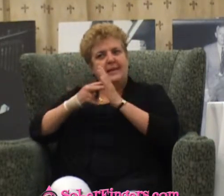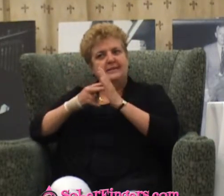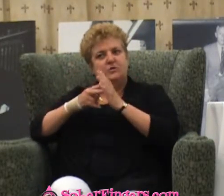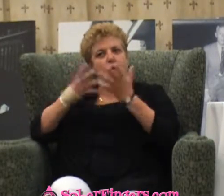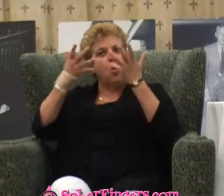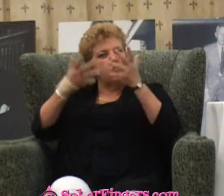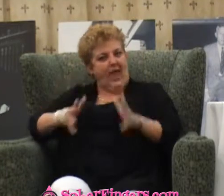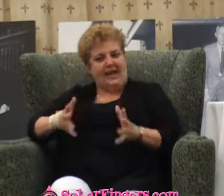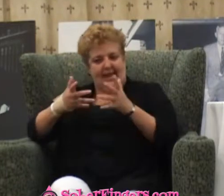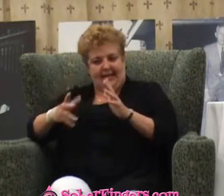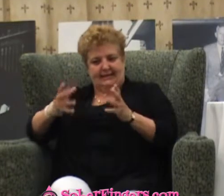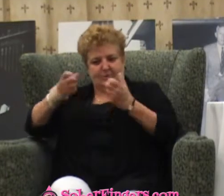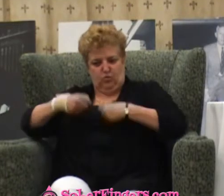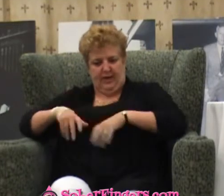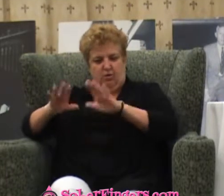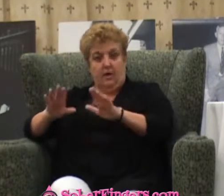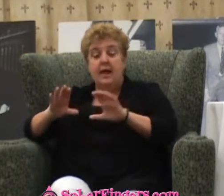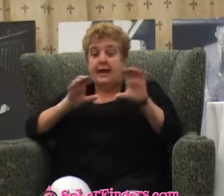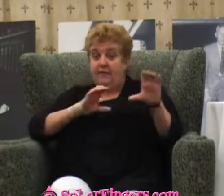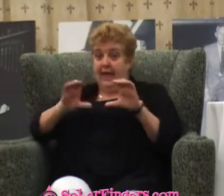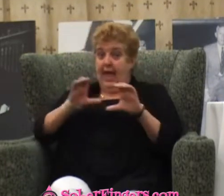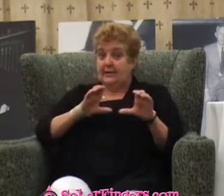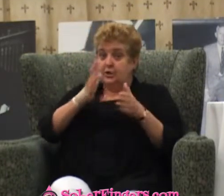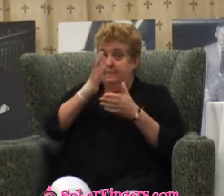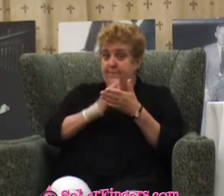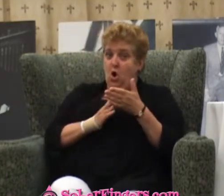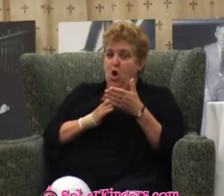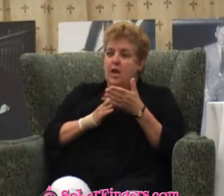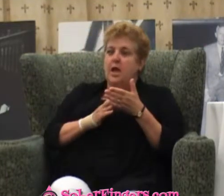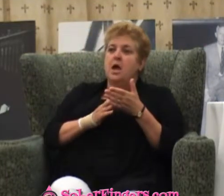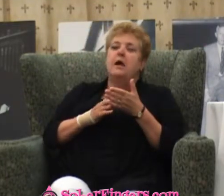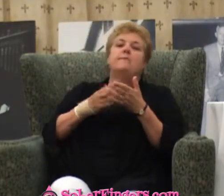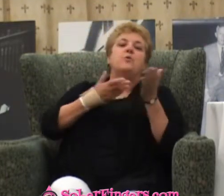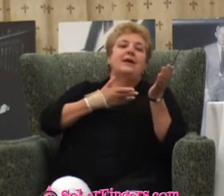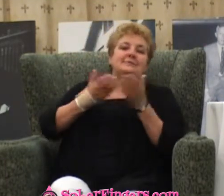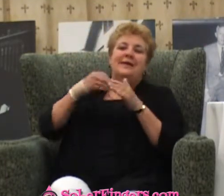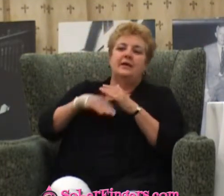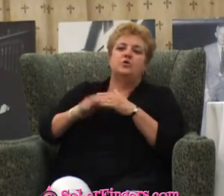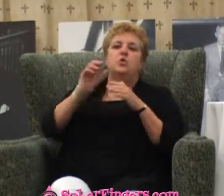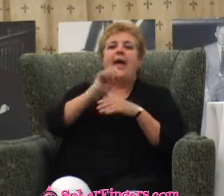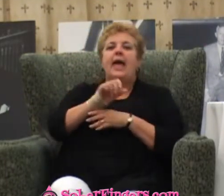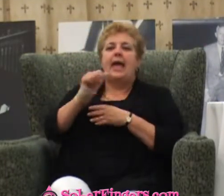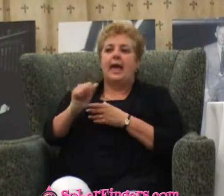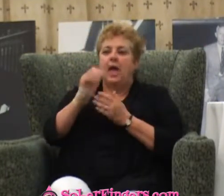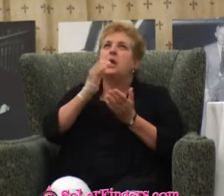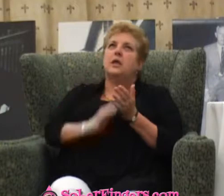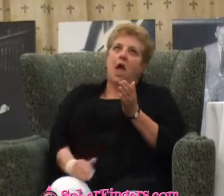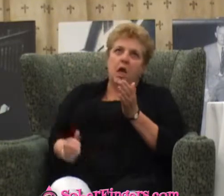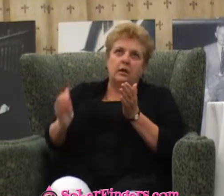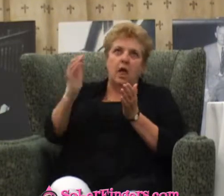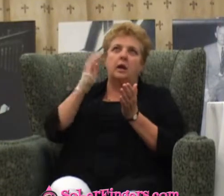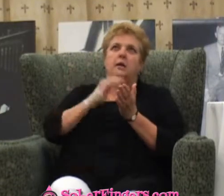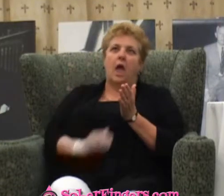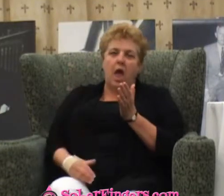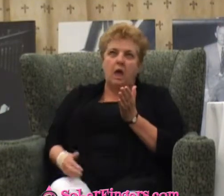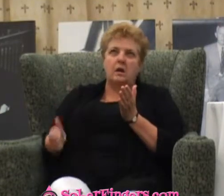The act of surrender is what got me into AA over and over and over and over again as a